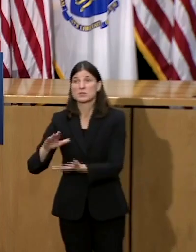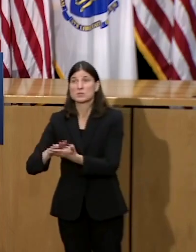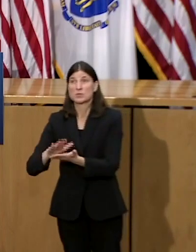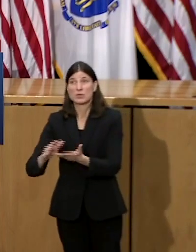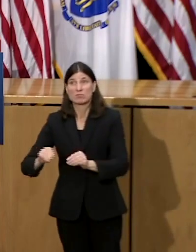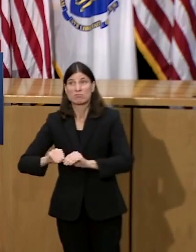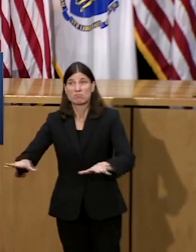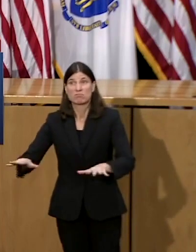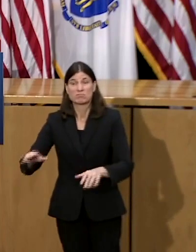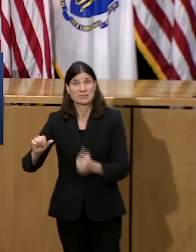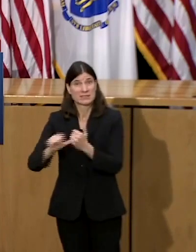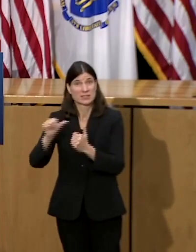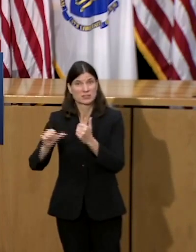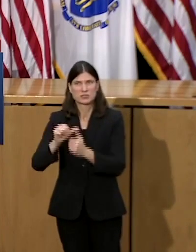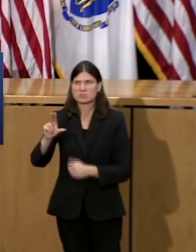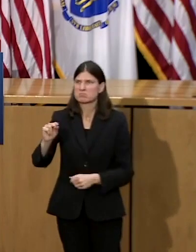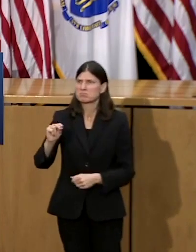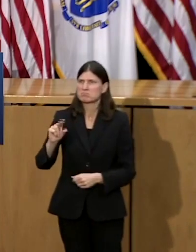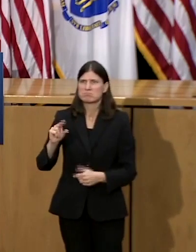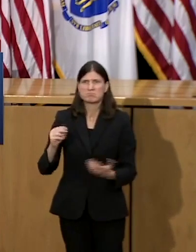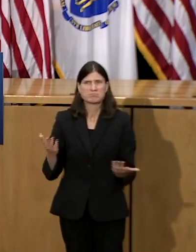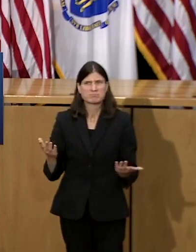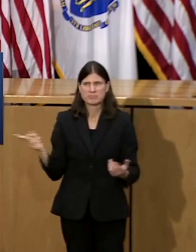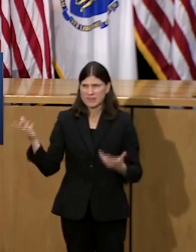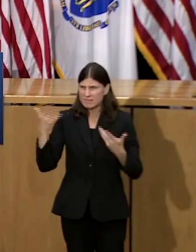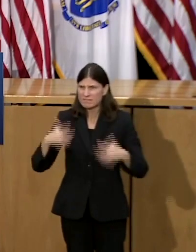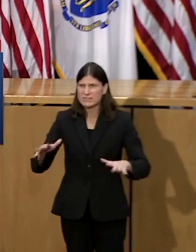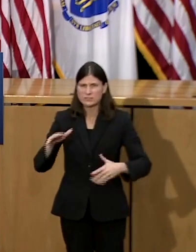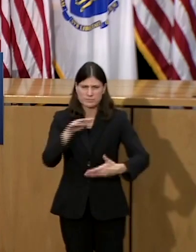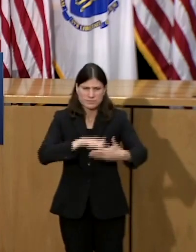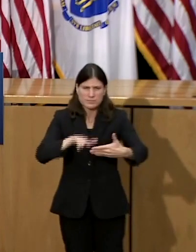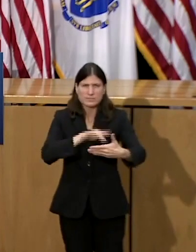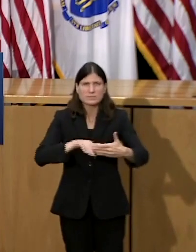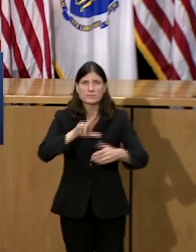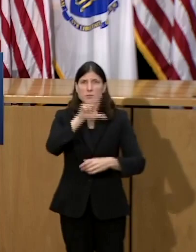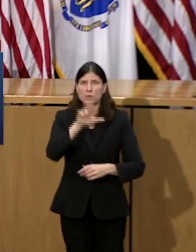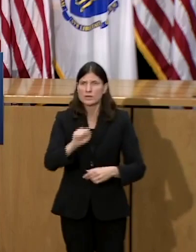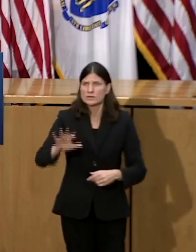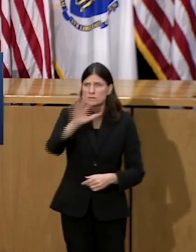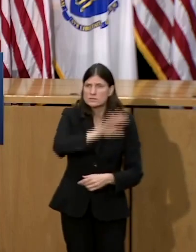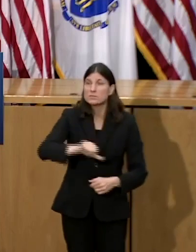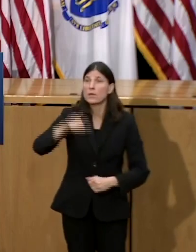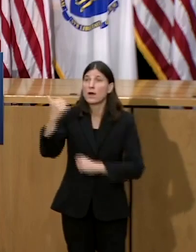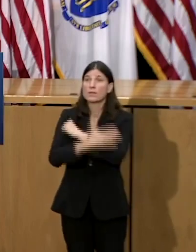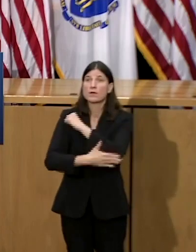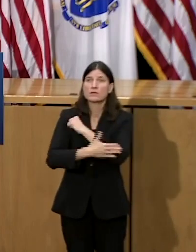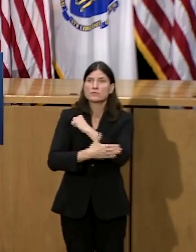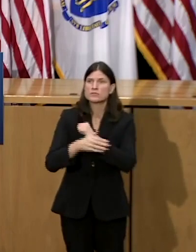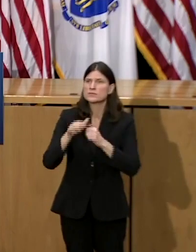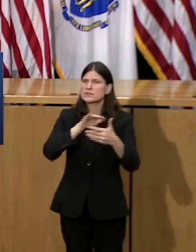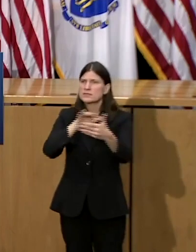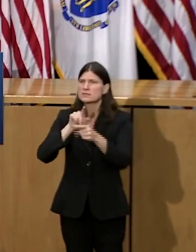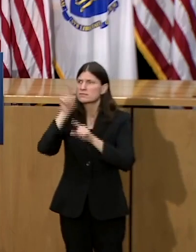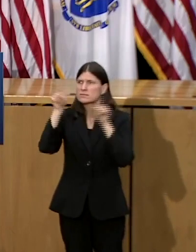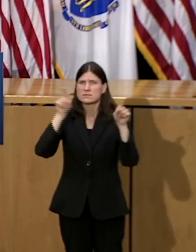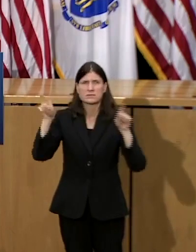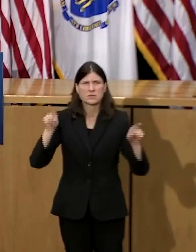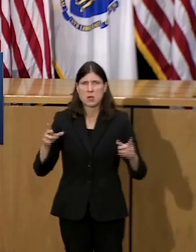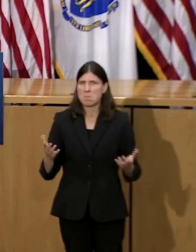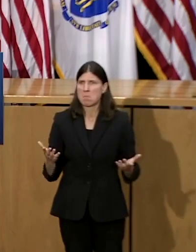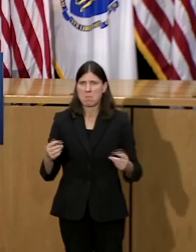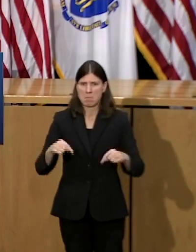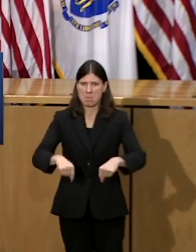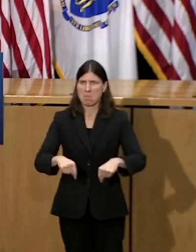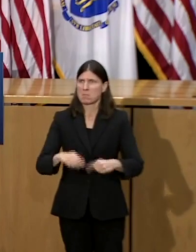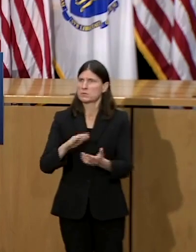the world show that schools can open and operate safely. Data collected from school districts across the